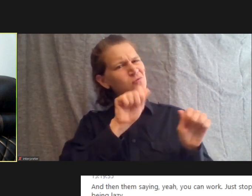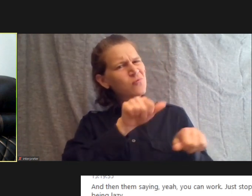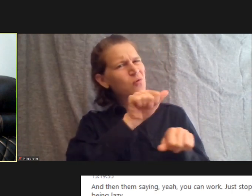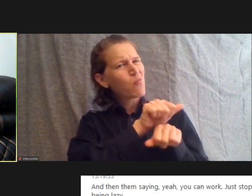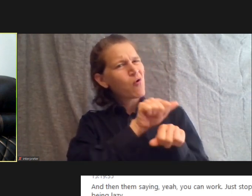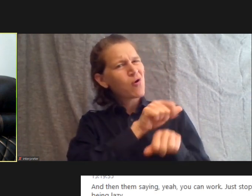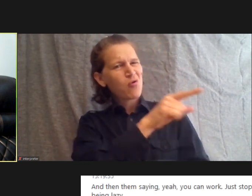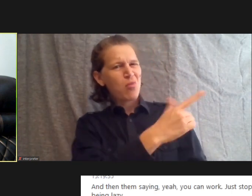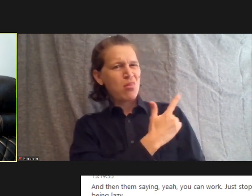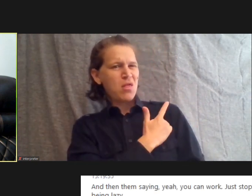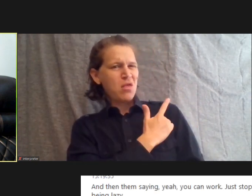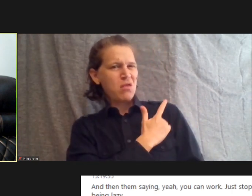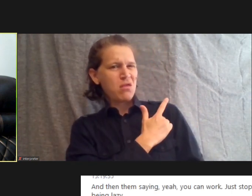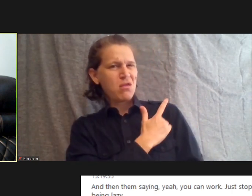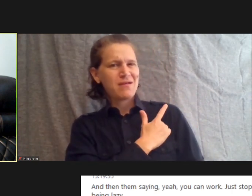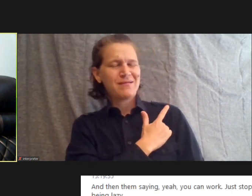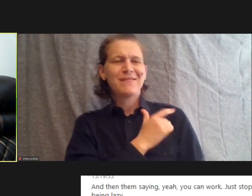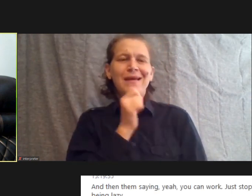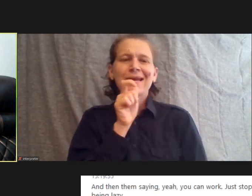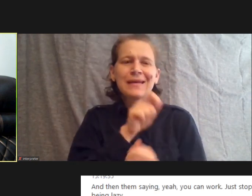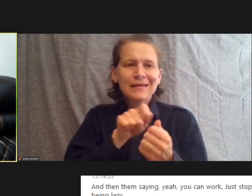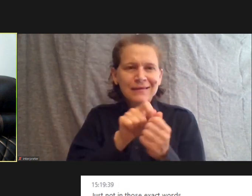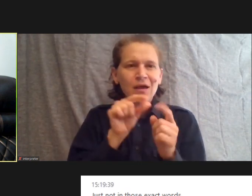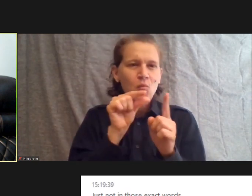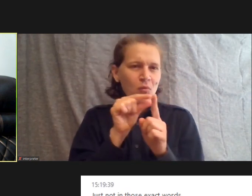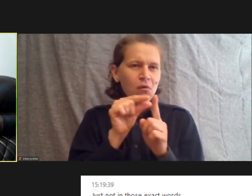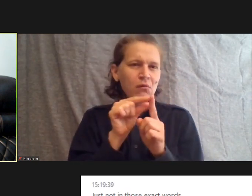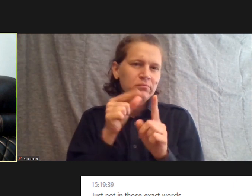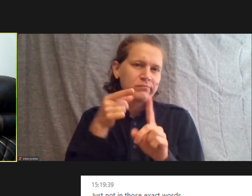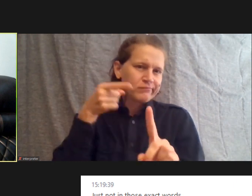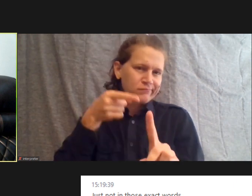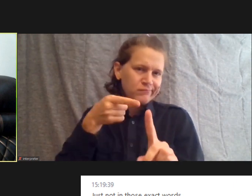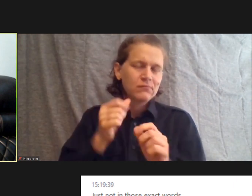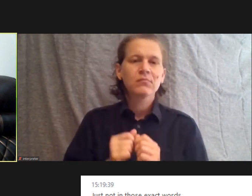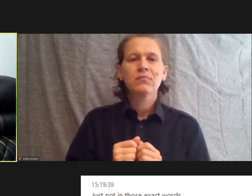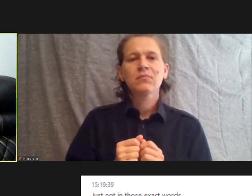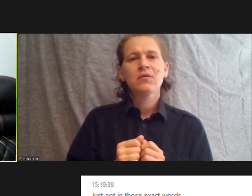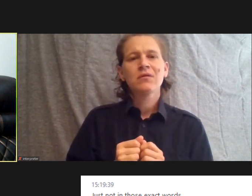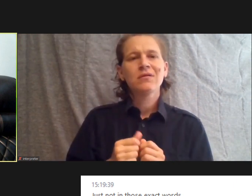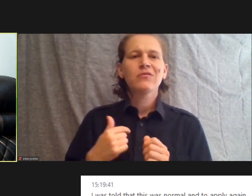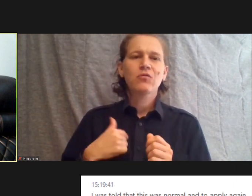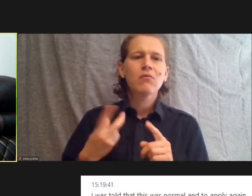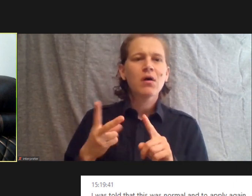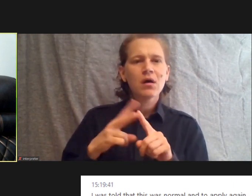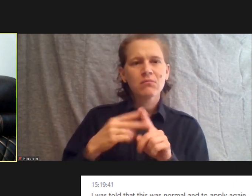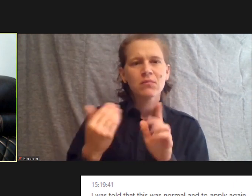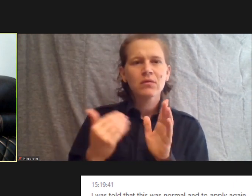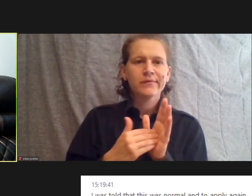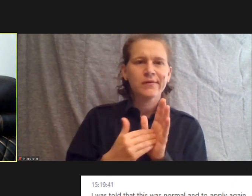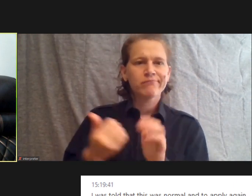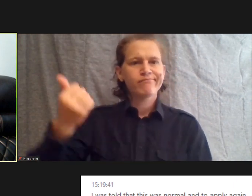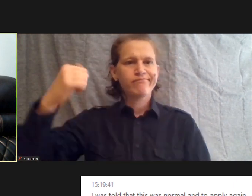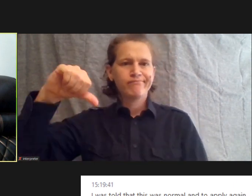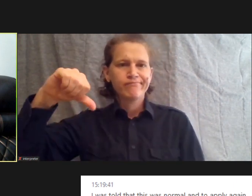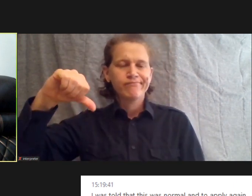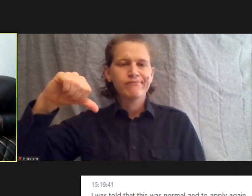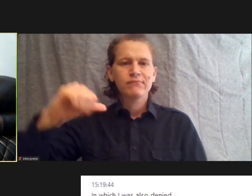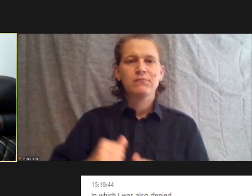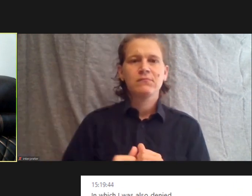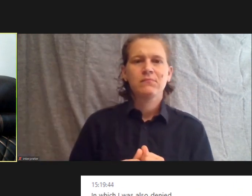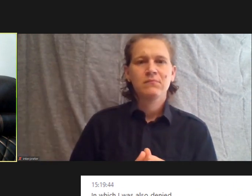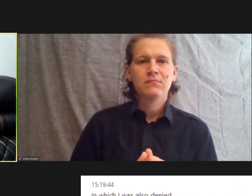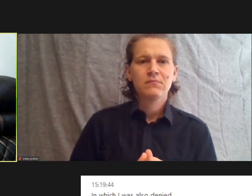words. I was told that this was normal and to apply again, in which I was also denied, this